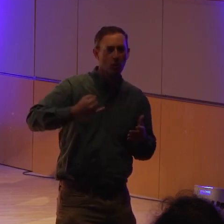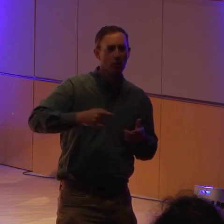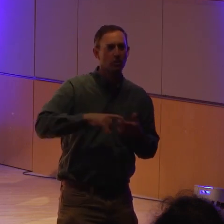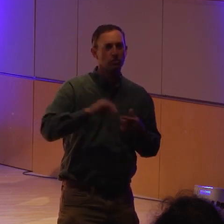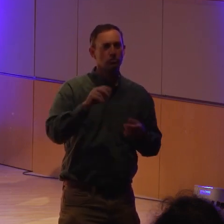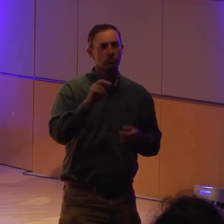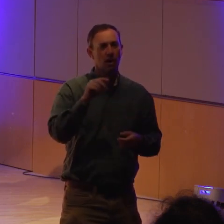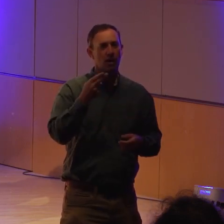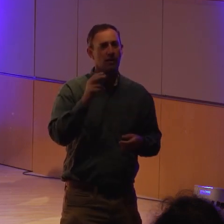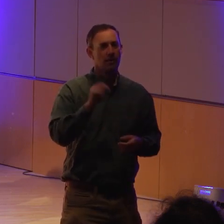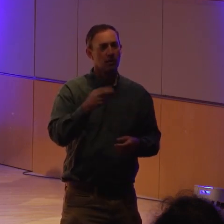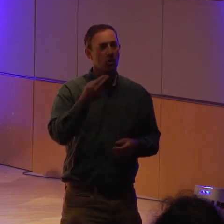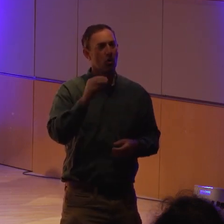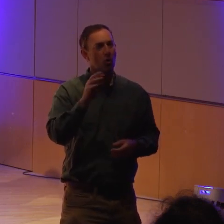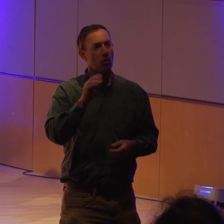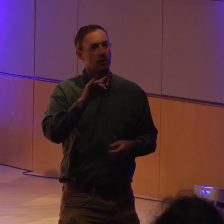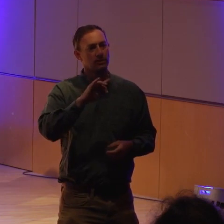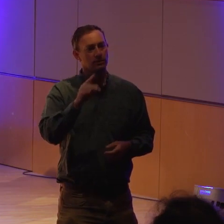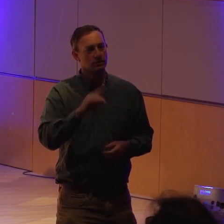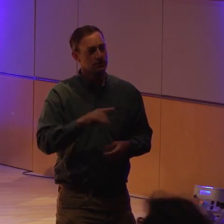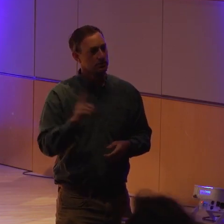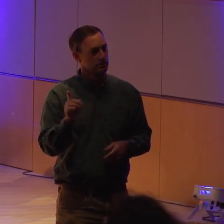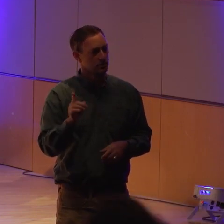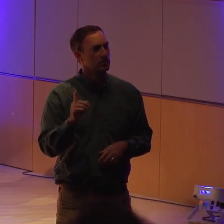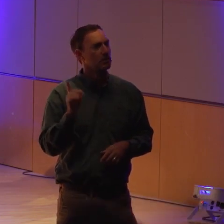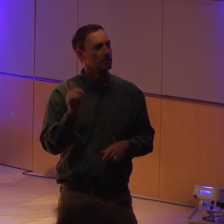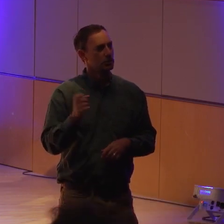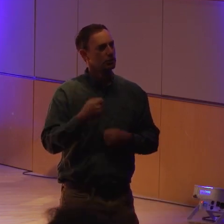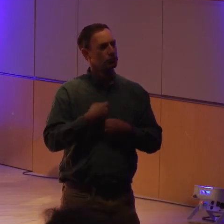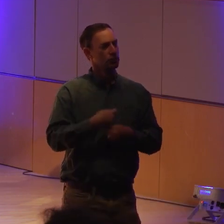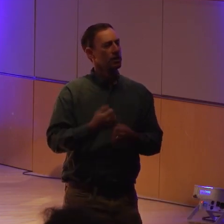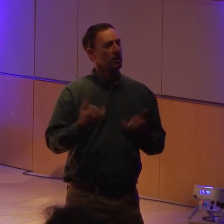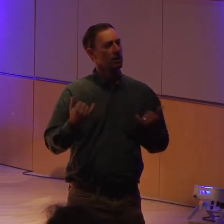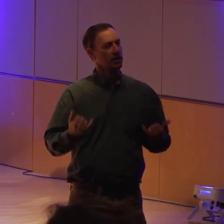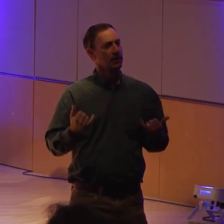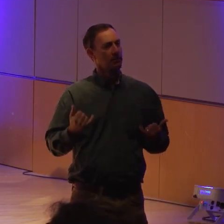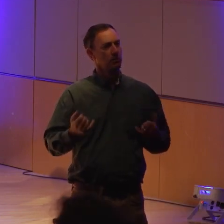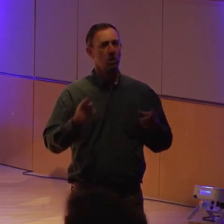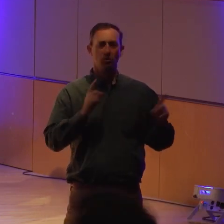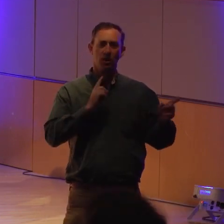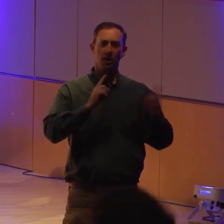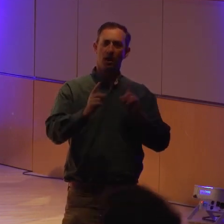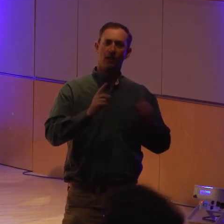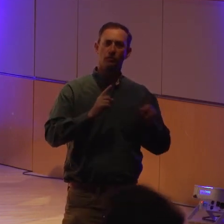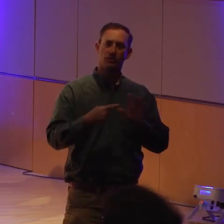Jonathan Horowitz, who has created kind of a contemporary conversation